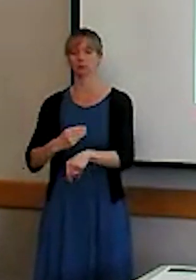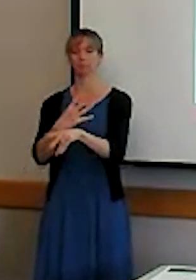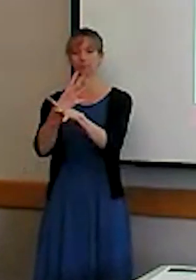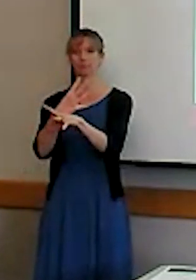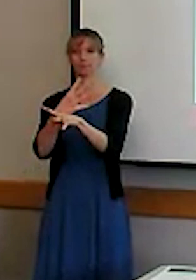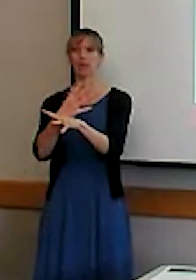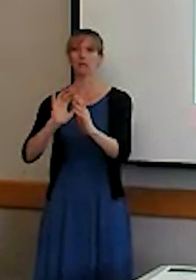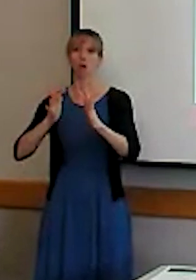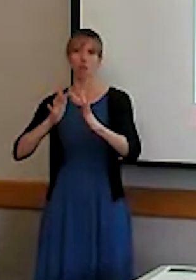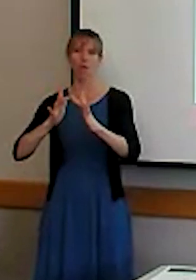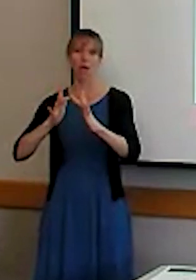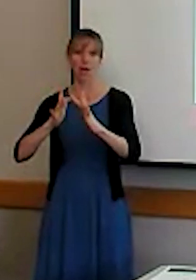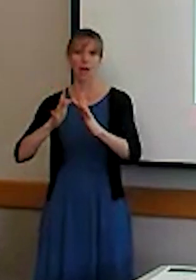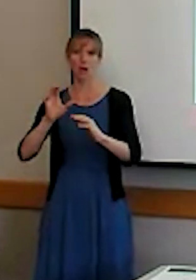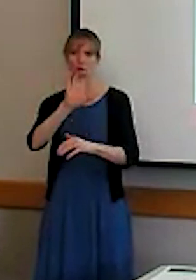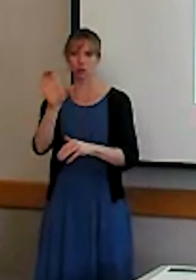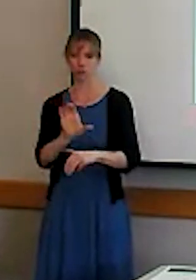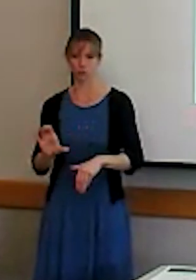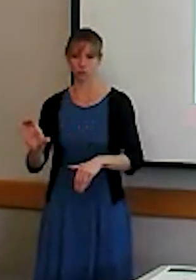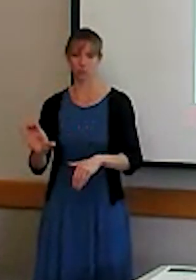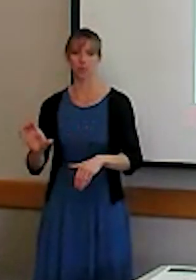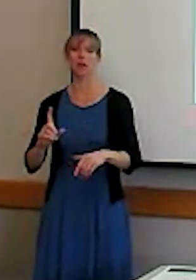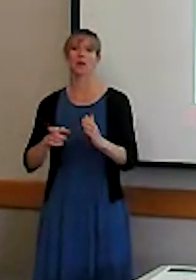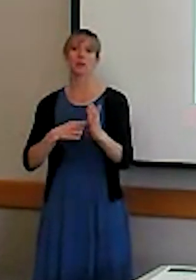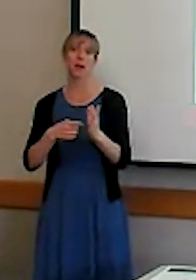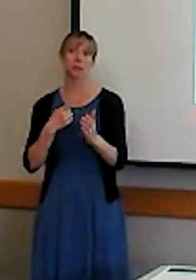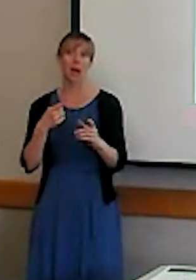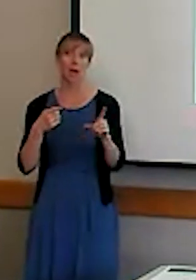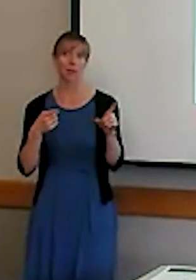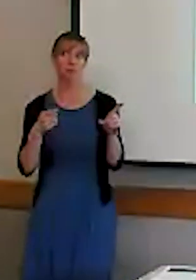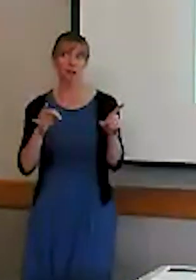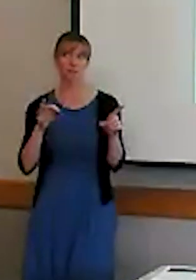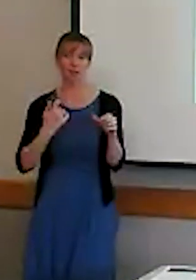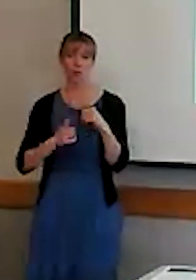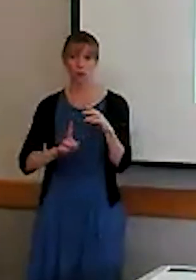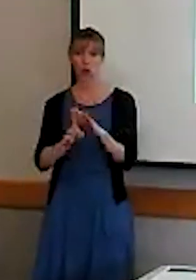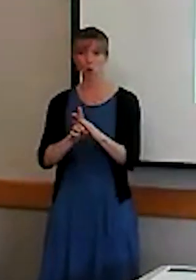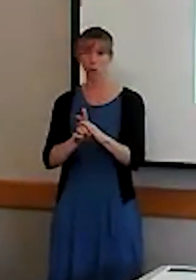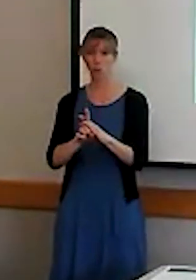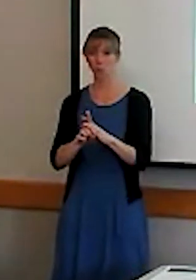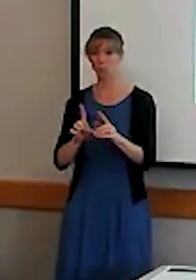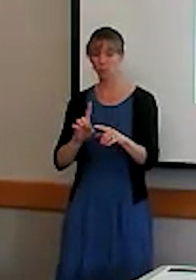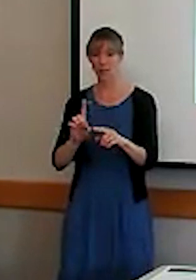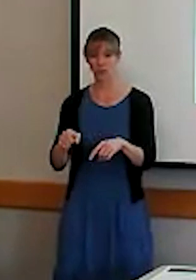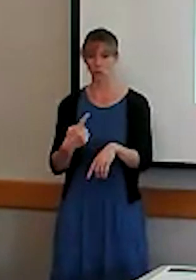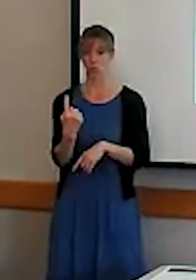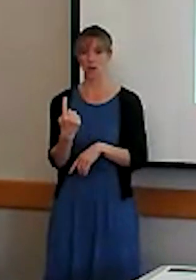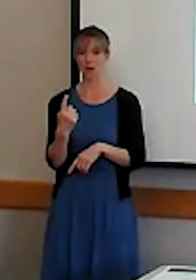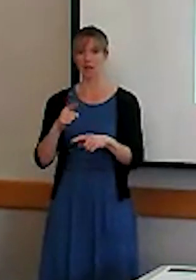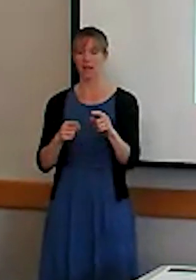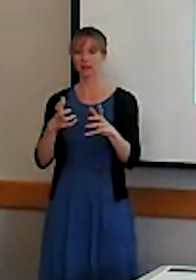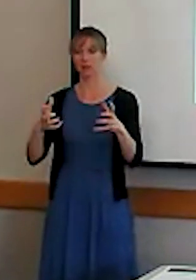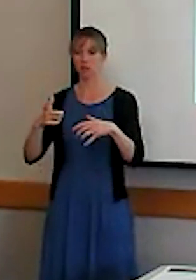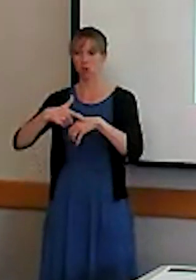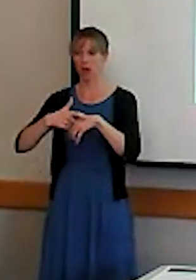it online on Zoom. Sometimes with this, if everybody shows up and there's only one, then I can't spend as